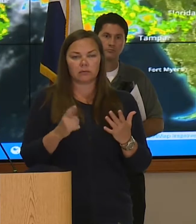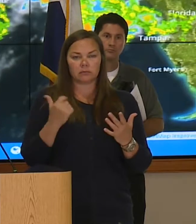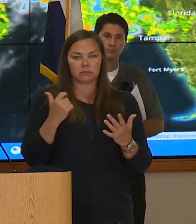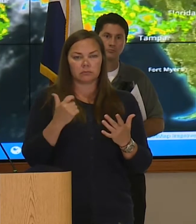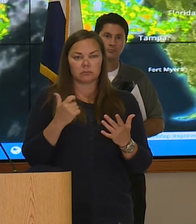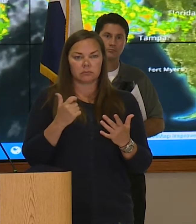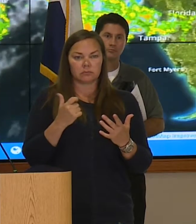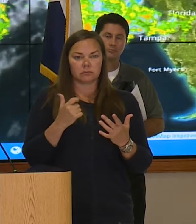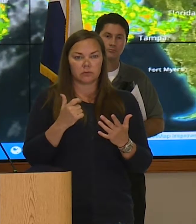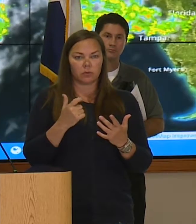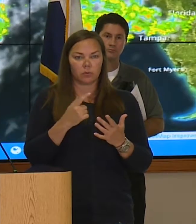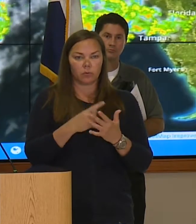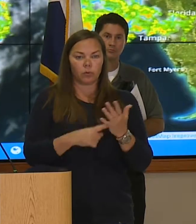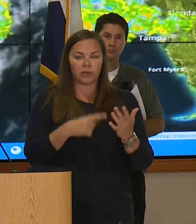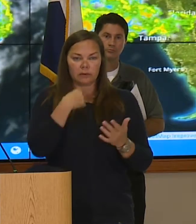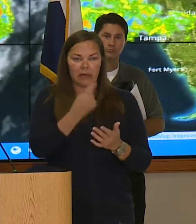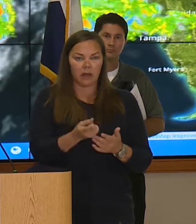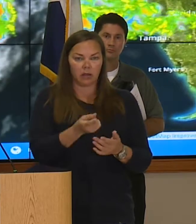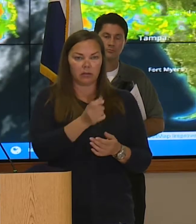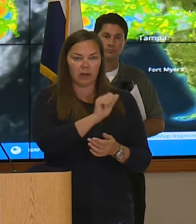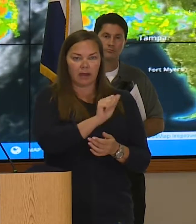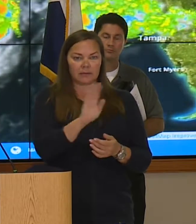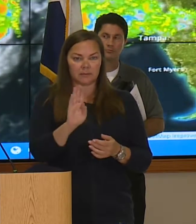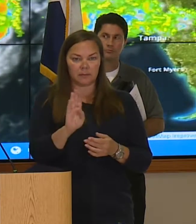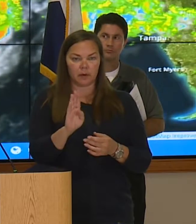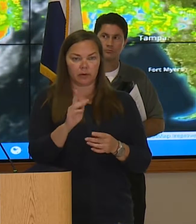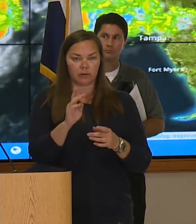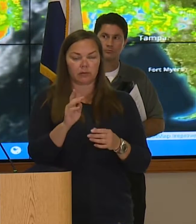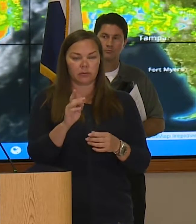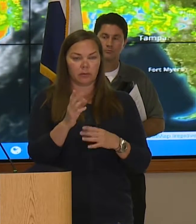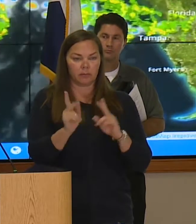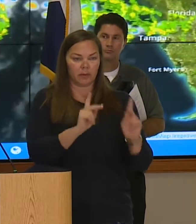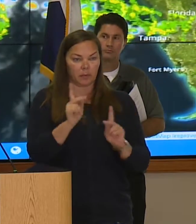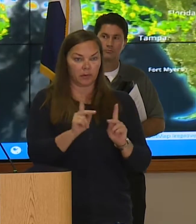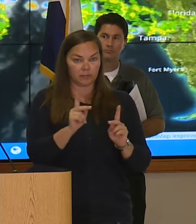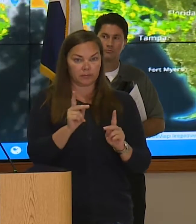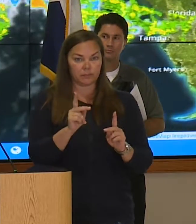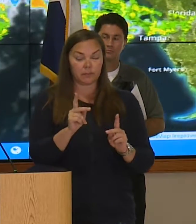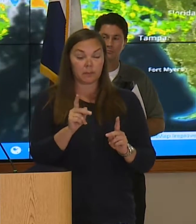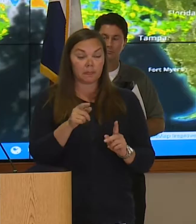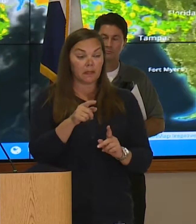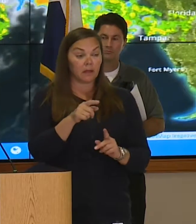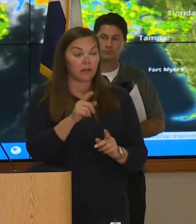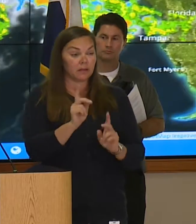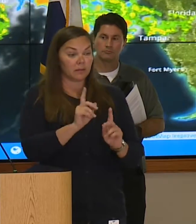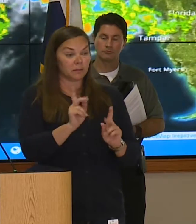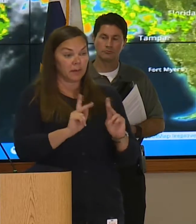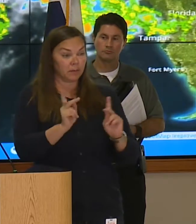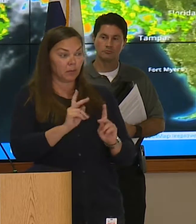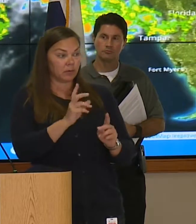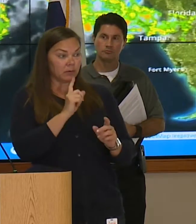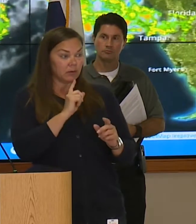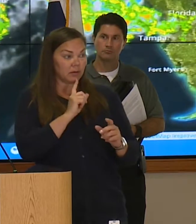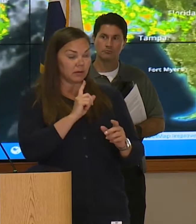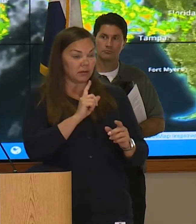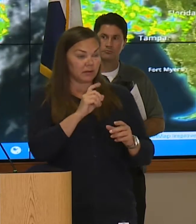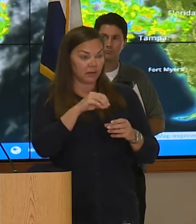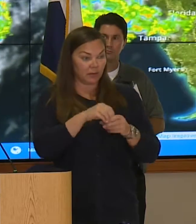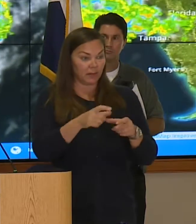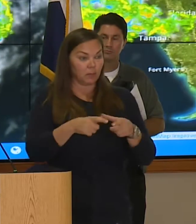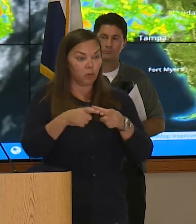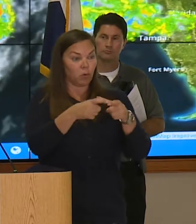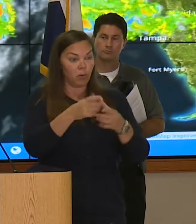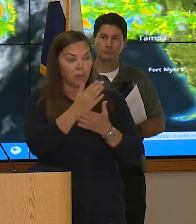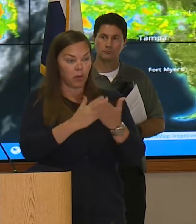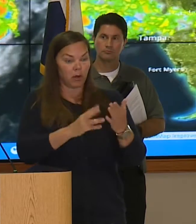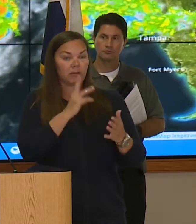is the update now for those people who watch this one? So for those people that are flooding in the pool sections of the